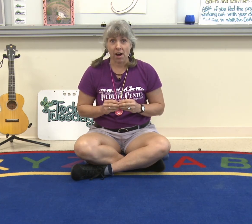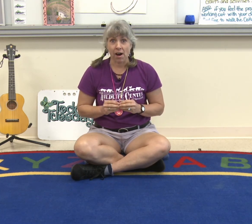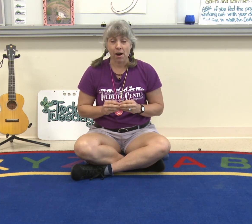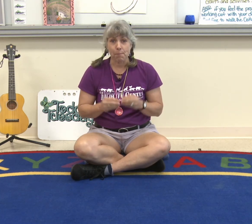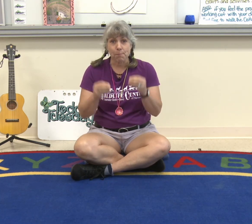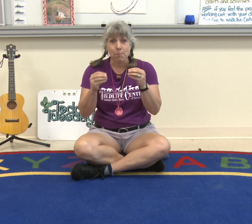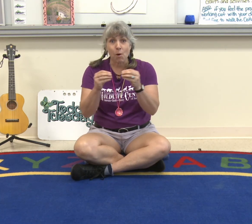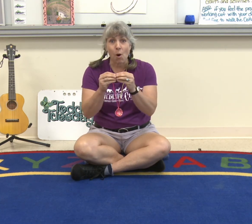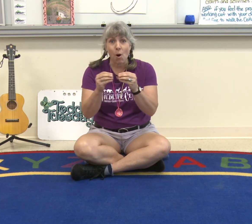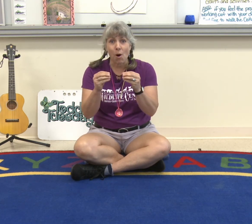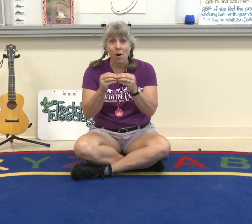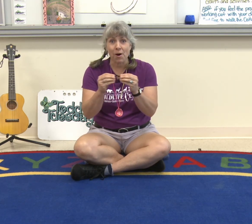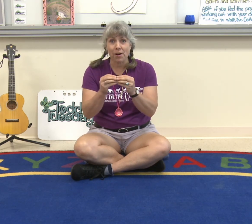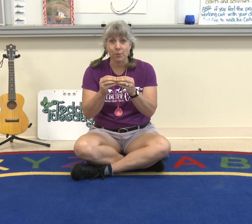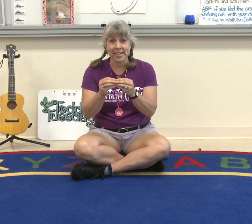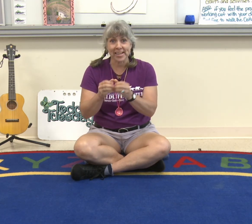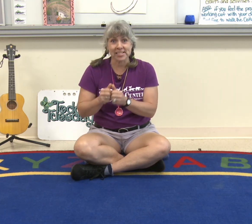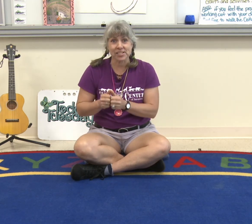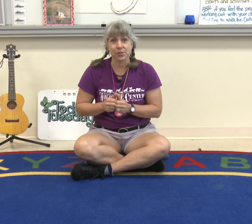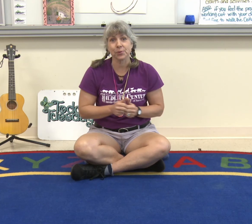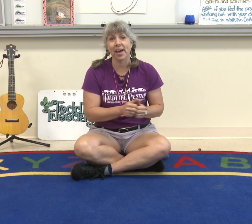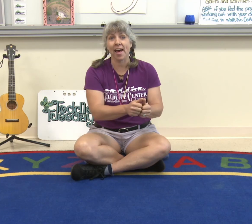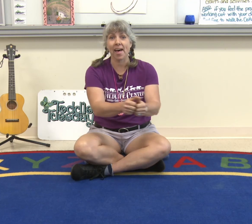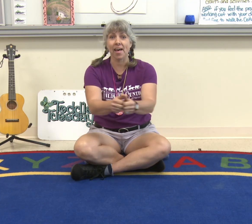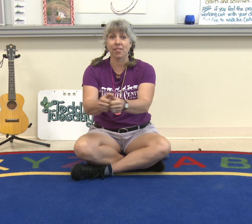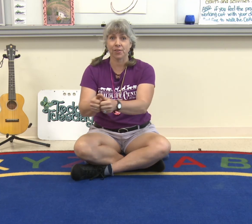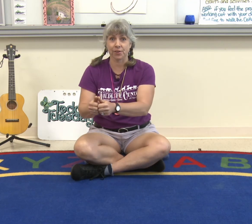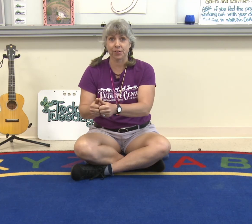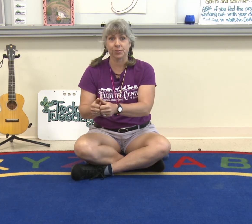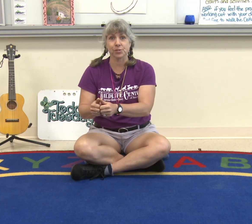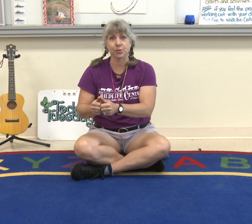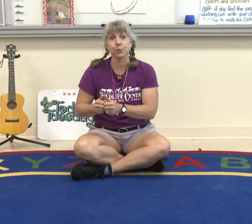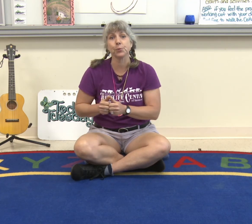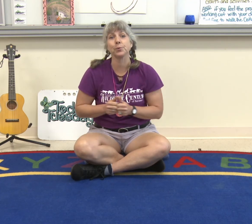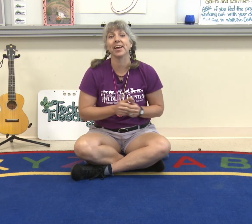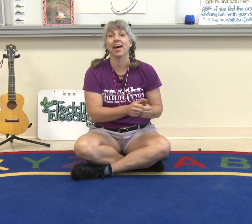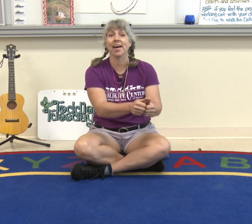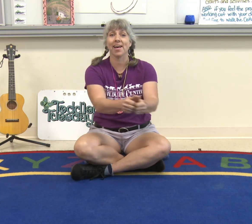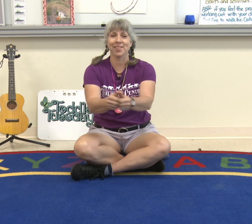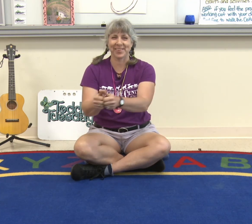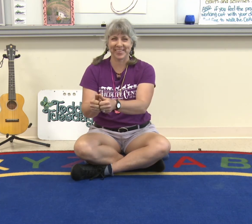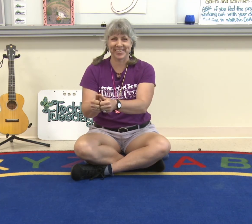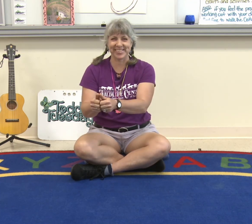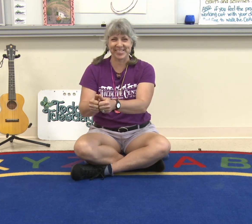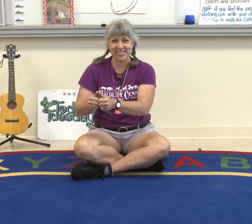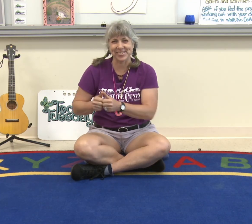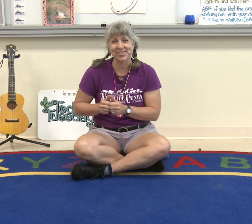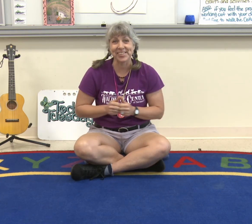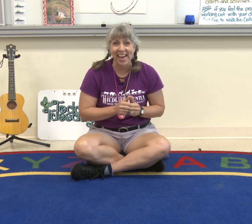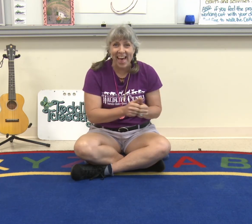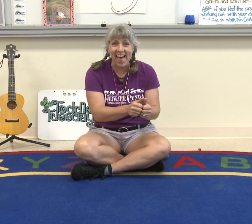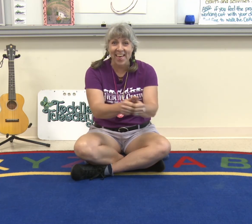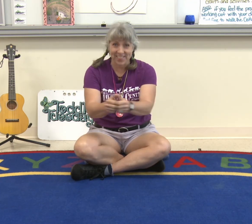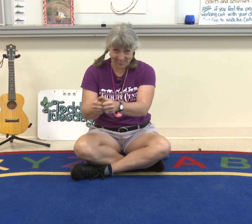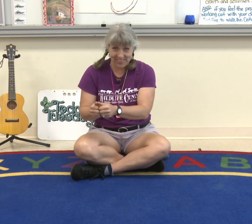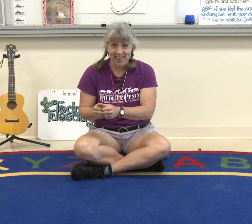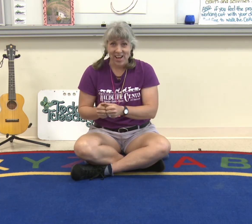The more we get together, together, together,